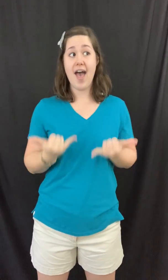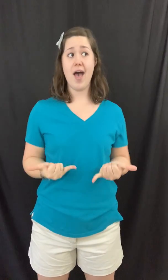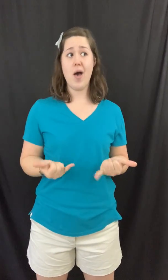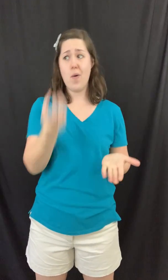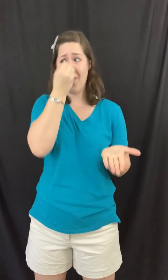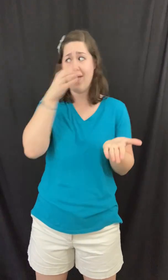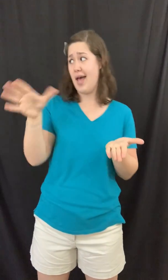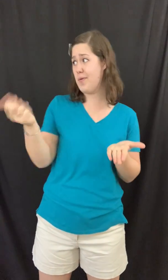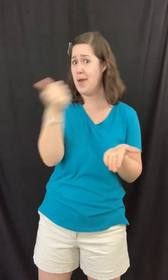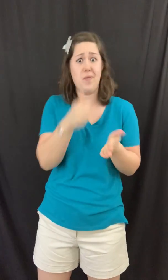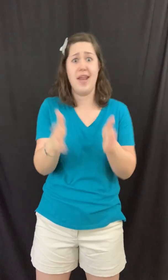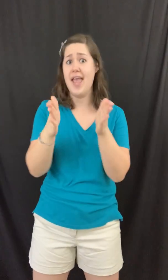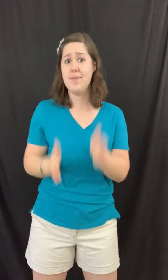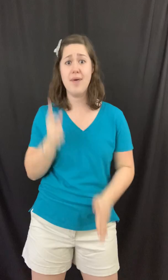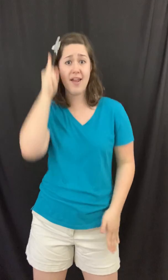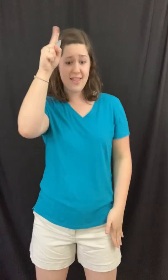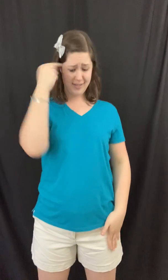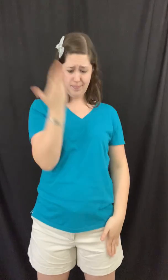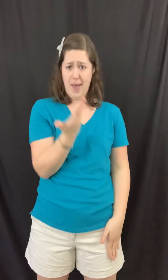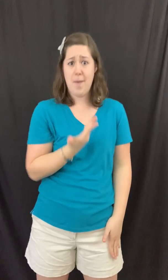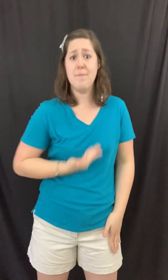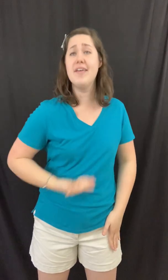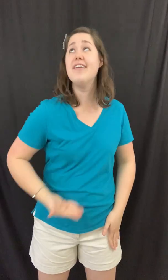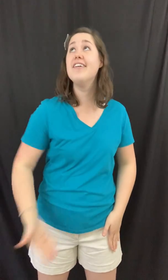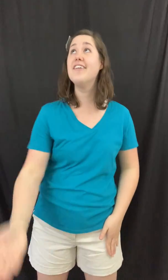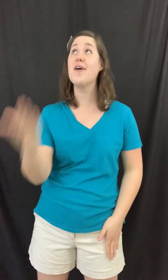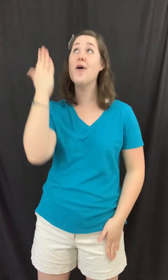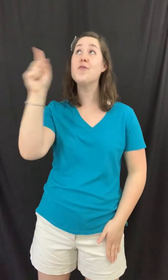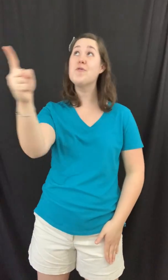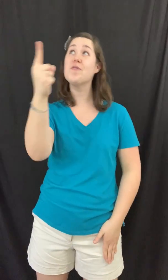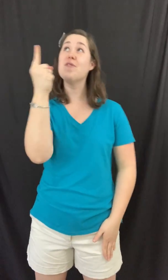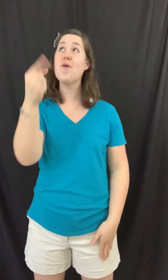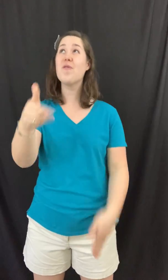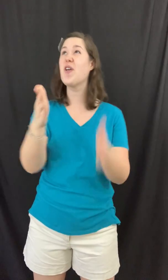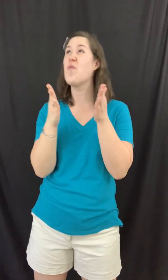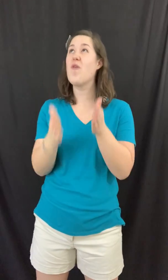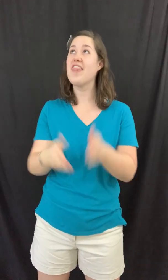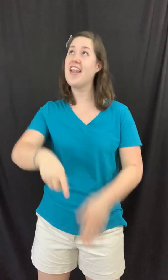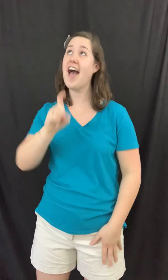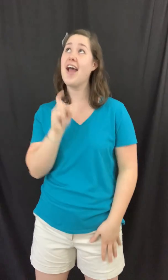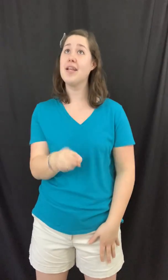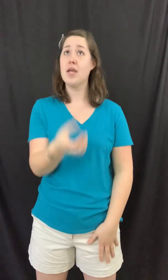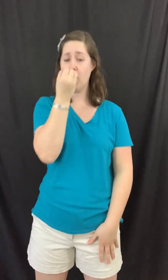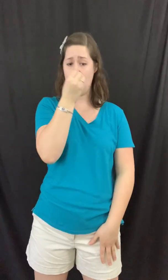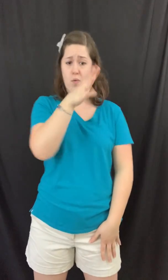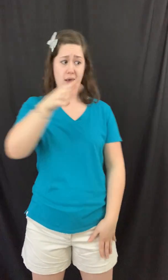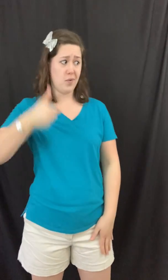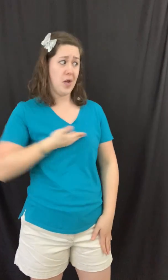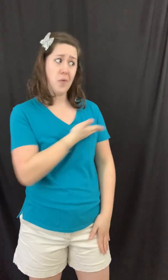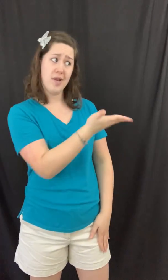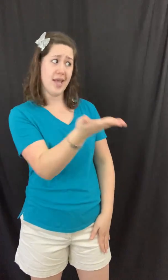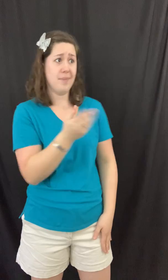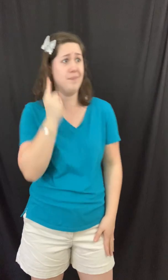I don't care what anybody thinks about me You're the only one that I know I don't care what anybody